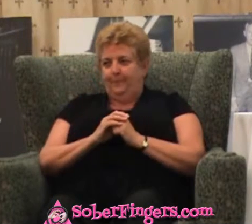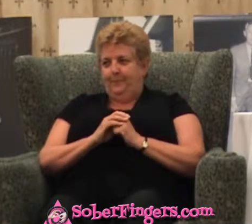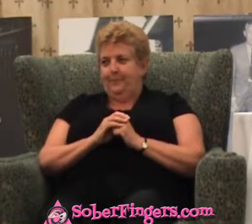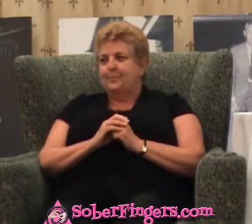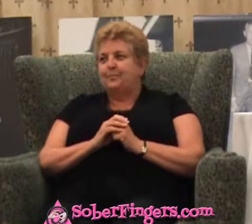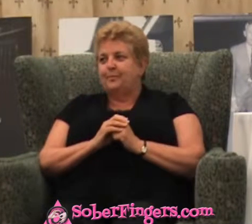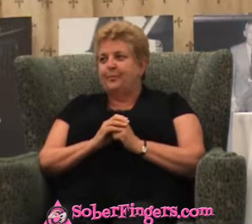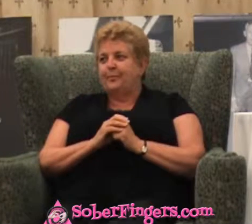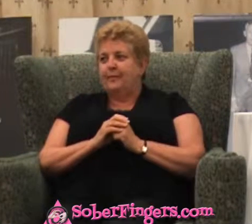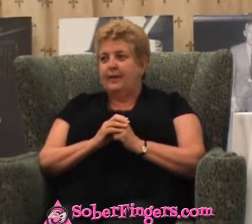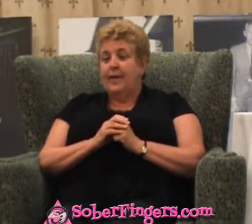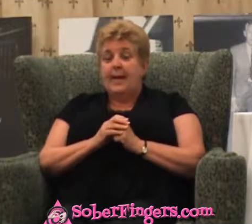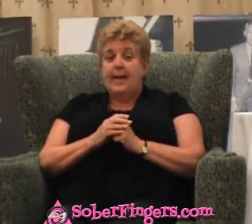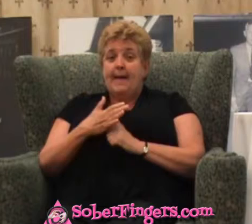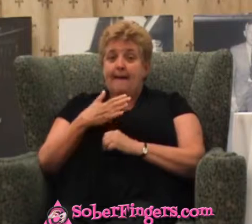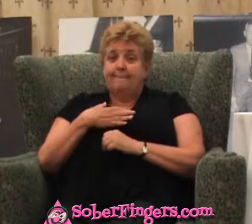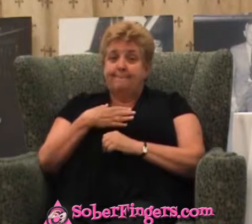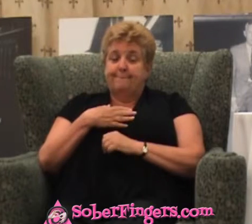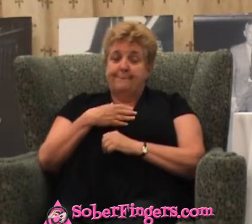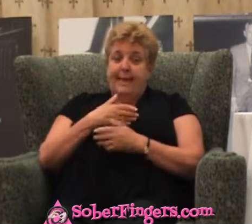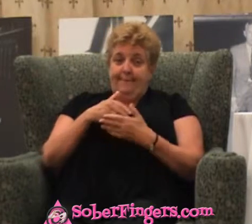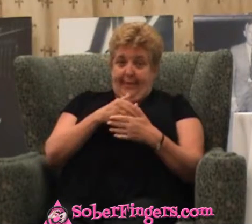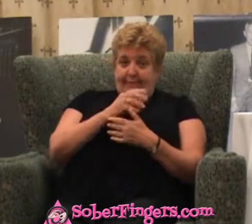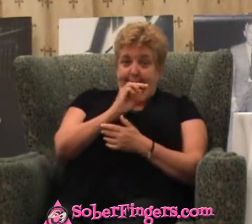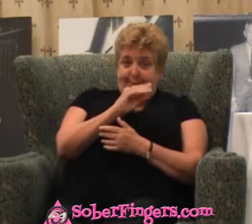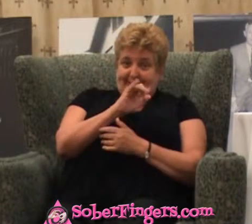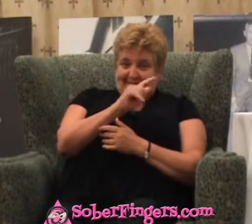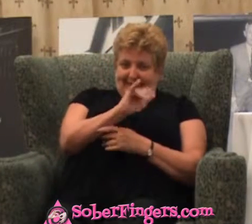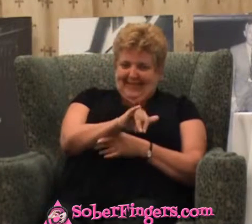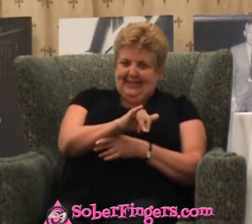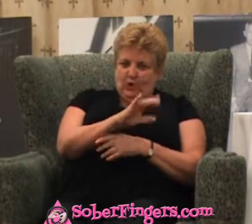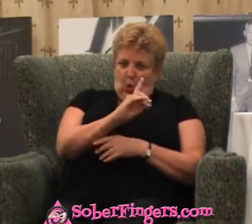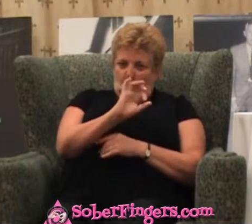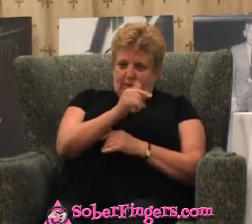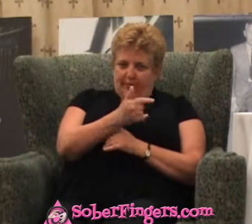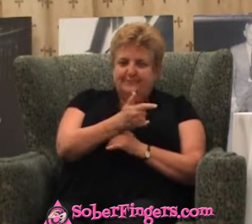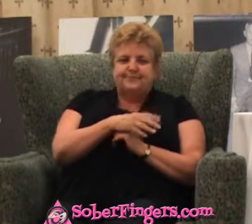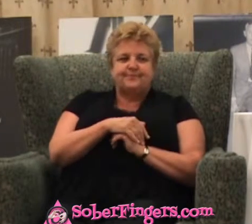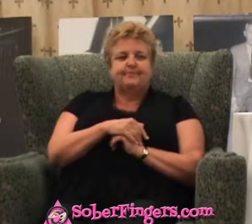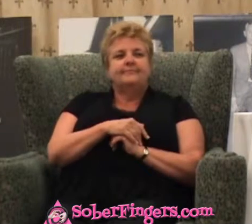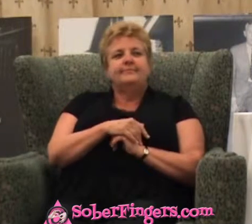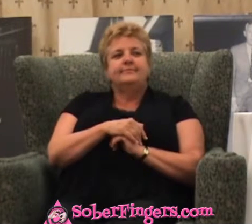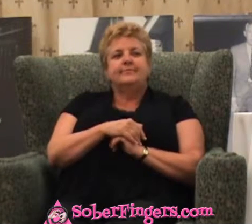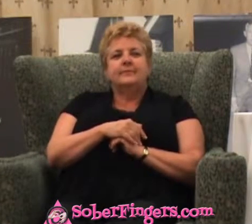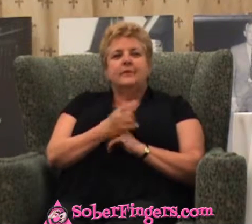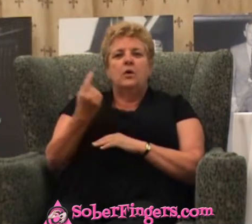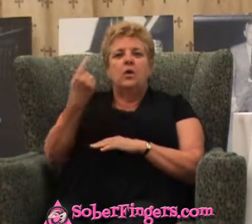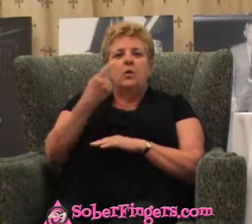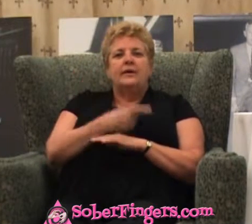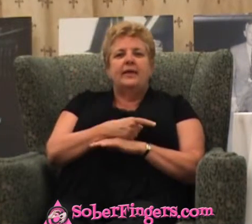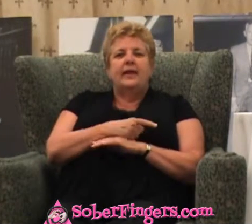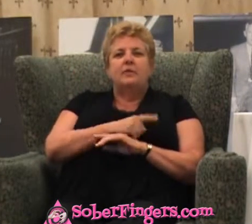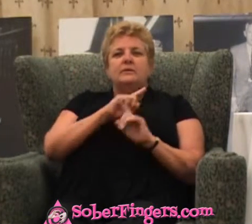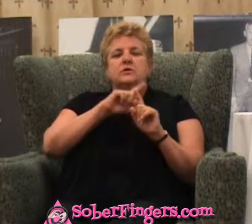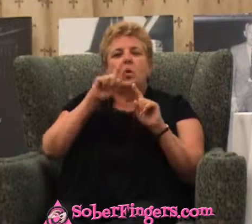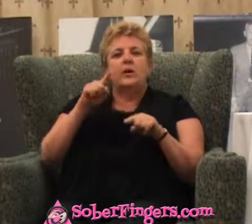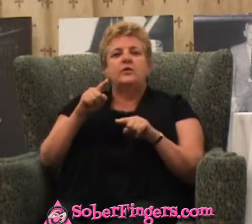My little Misty, one day I was going to the food store to buy food for my cat,